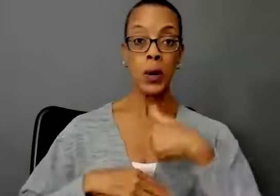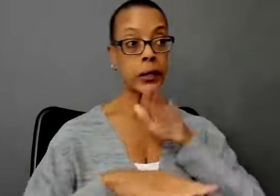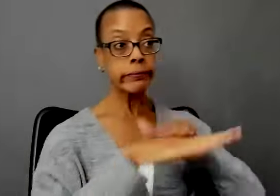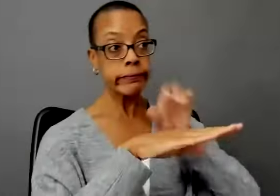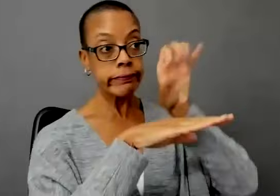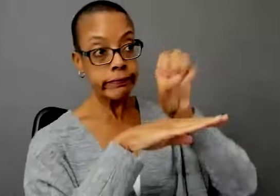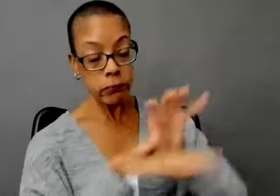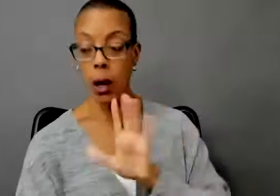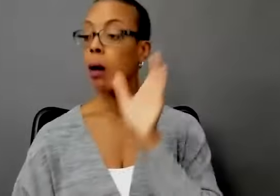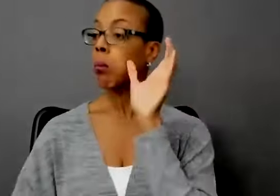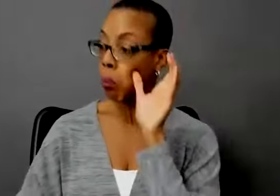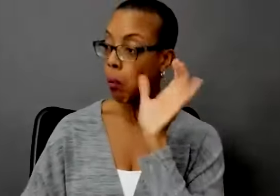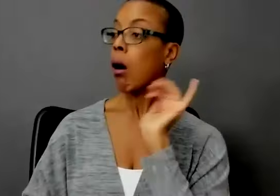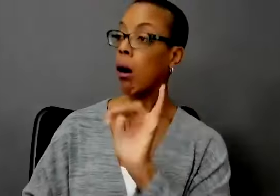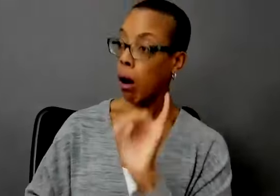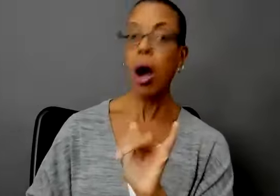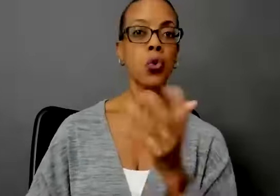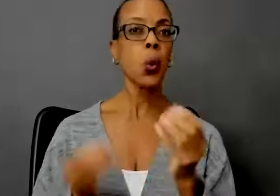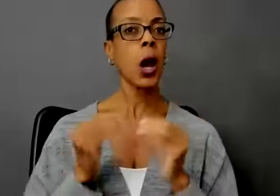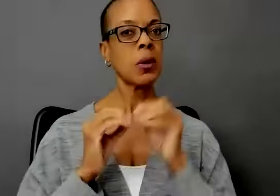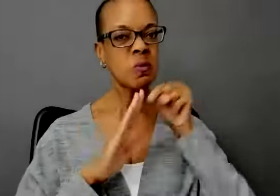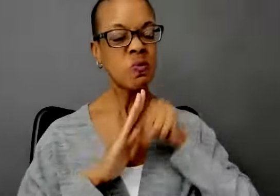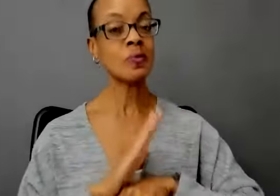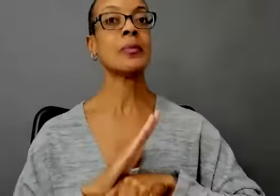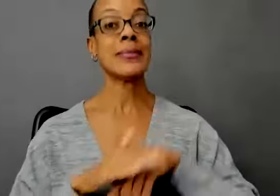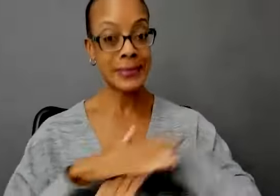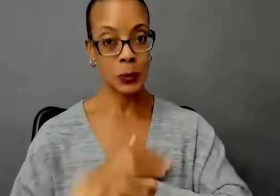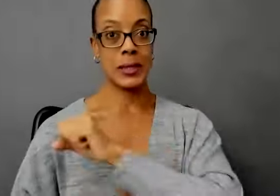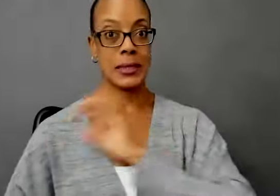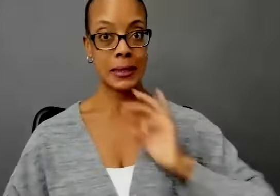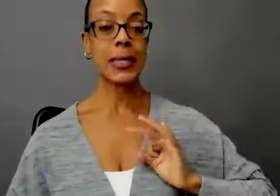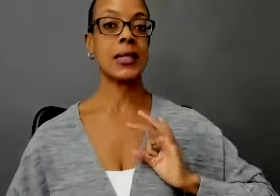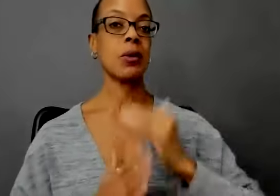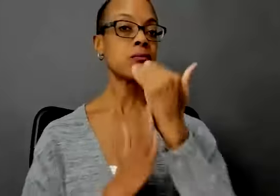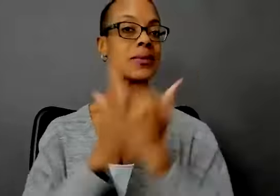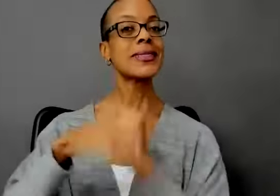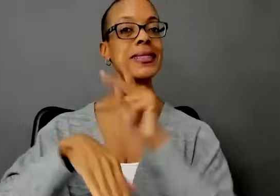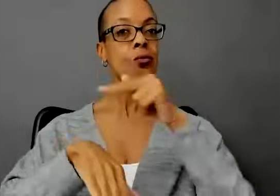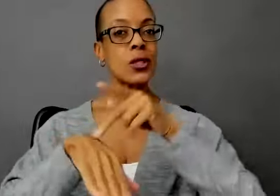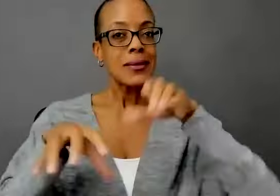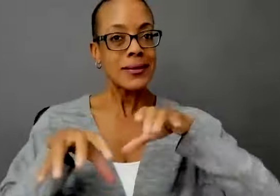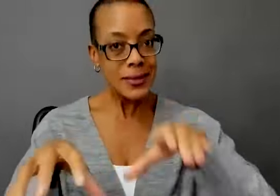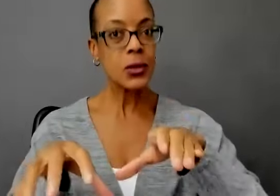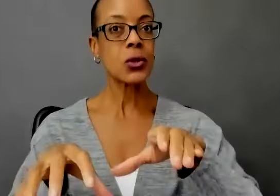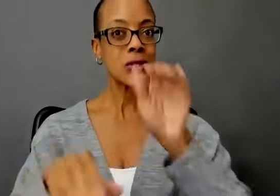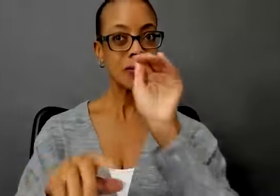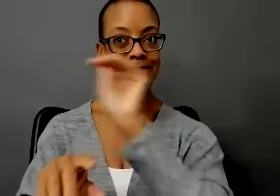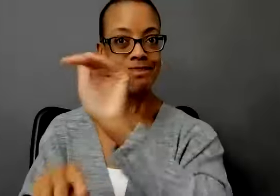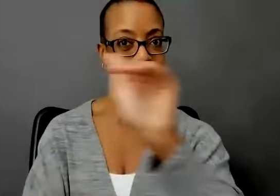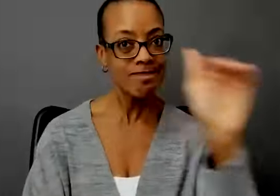the nitty gritty and sit down in the Senate with a list of principles that we wanted senators to consider when they amended the bill to